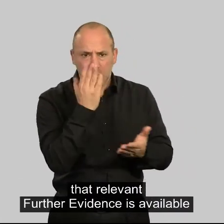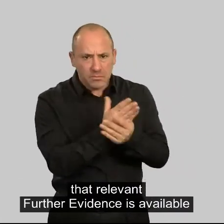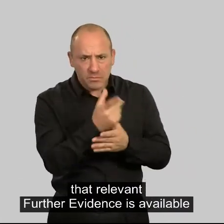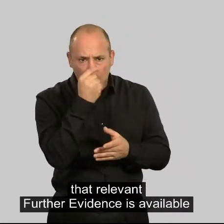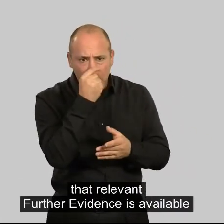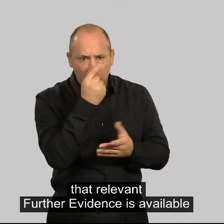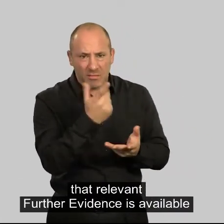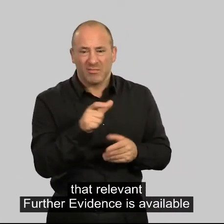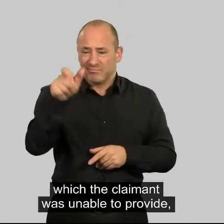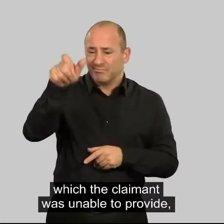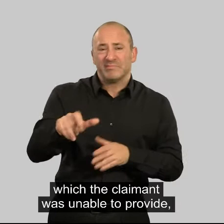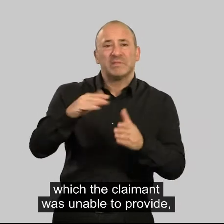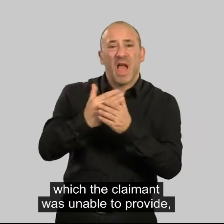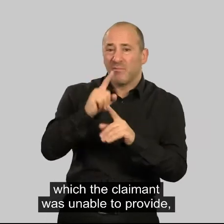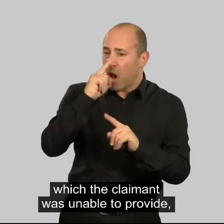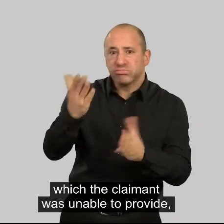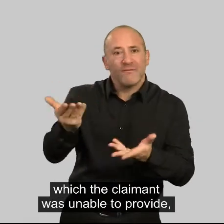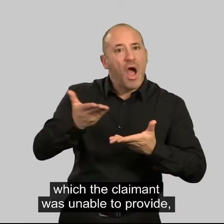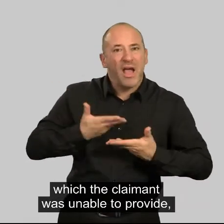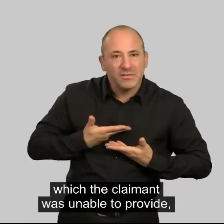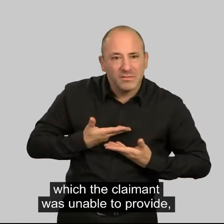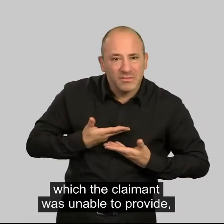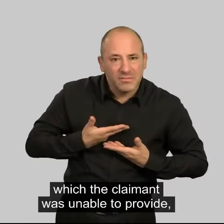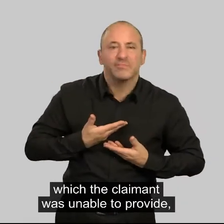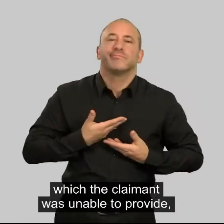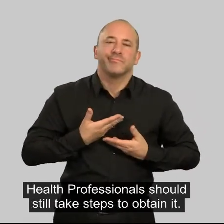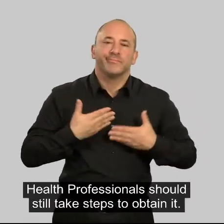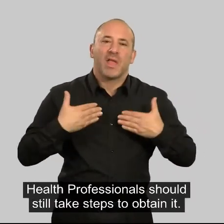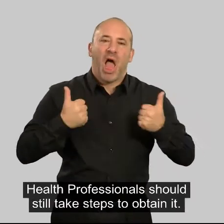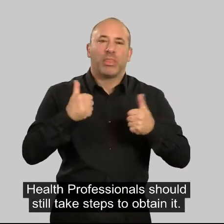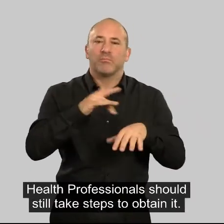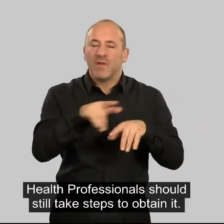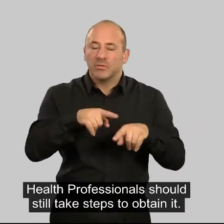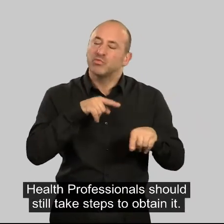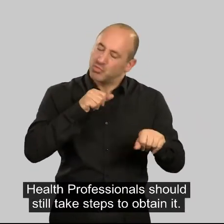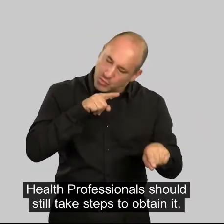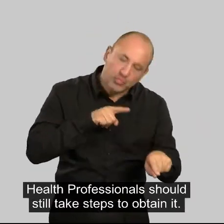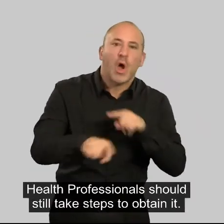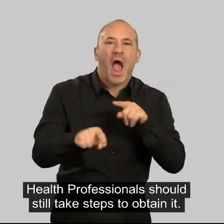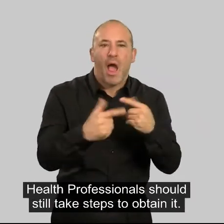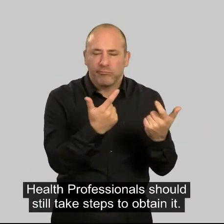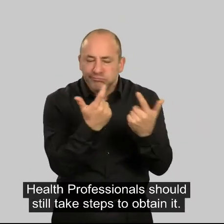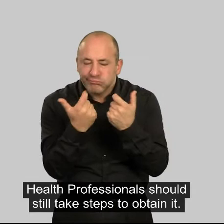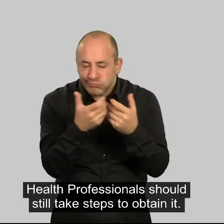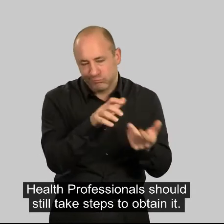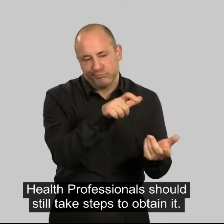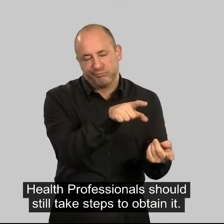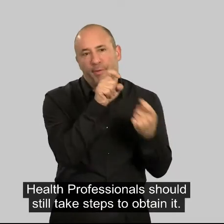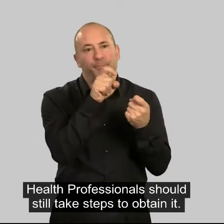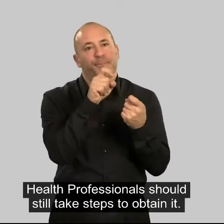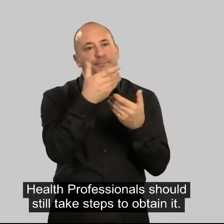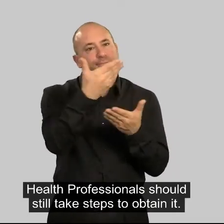is available which the claimant was unable to provide, health professionals should still take steps to obtain